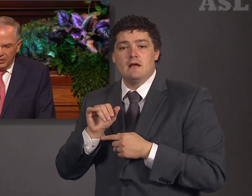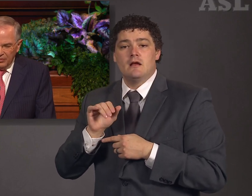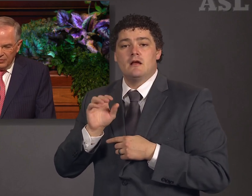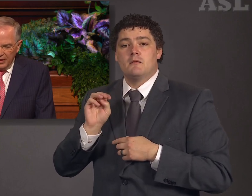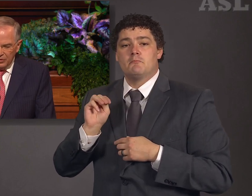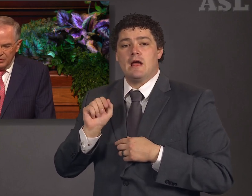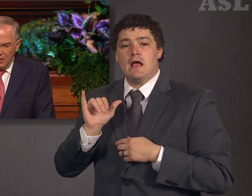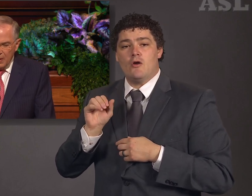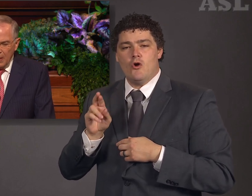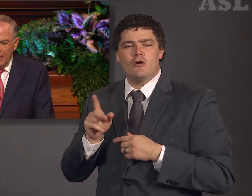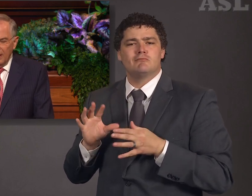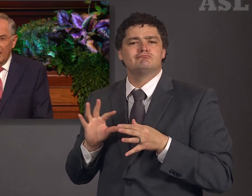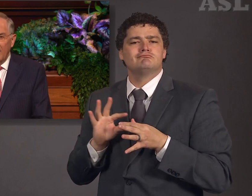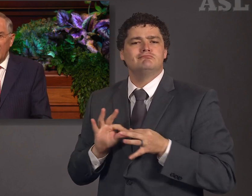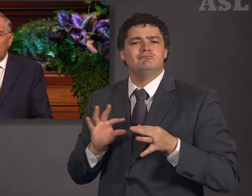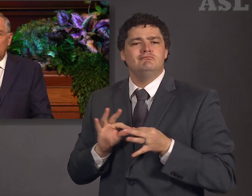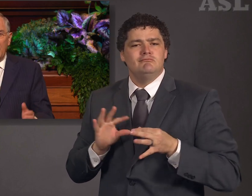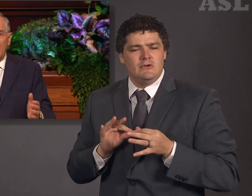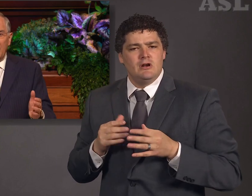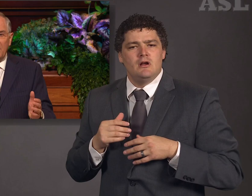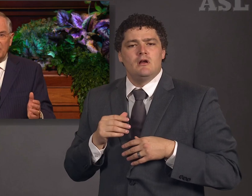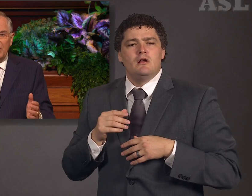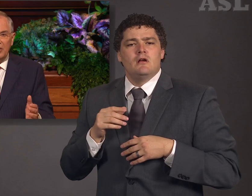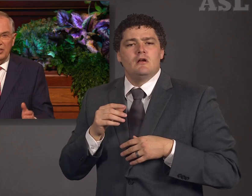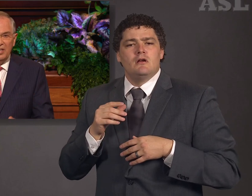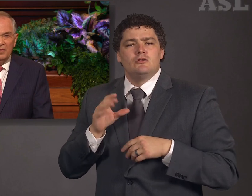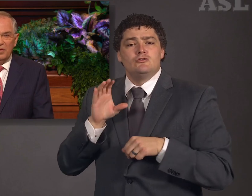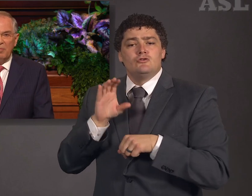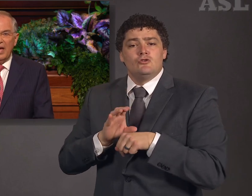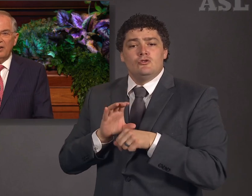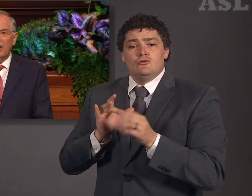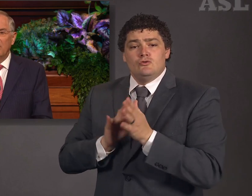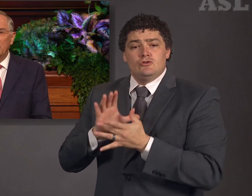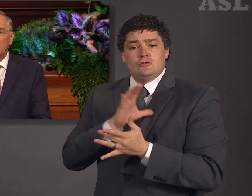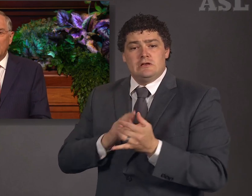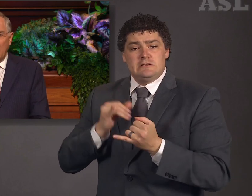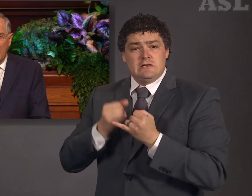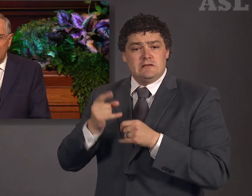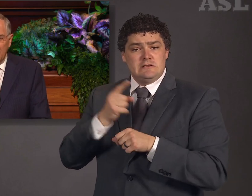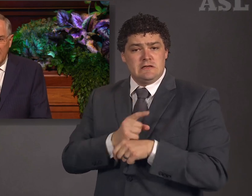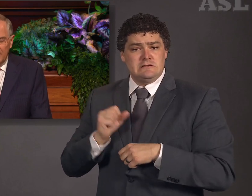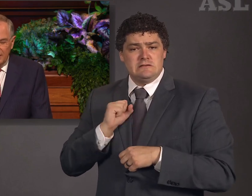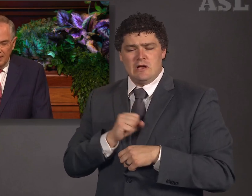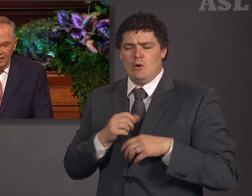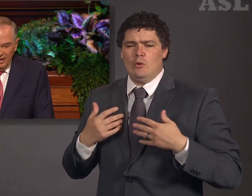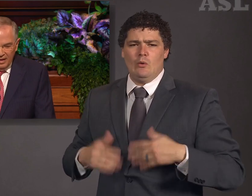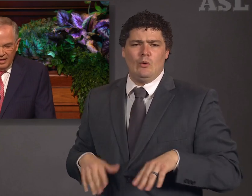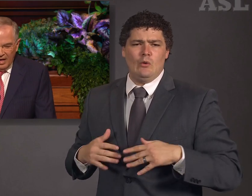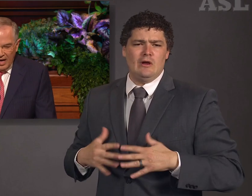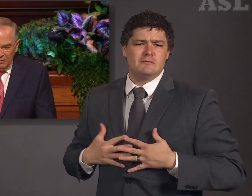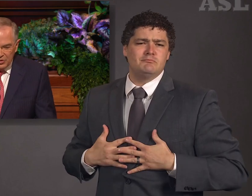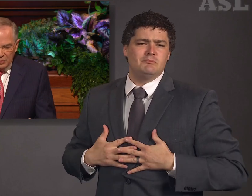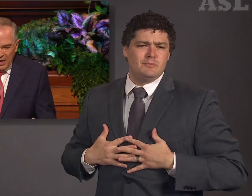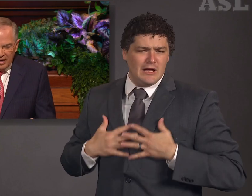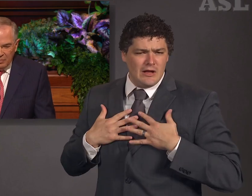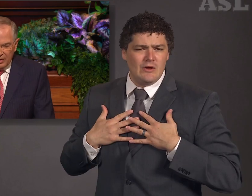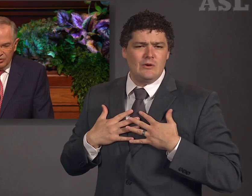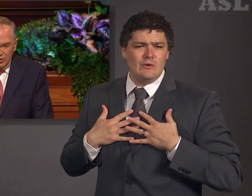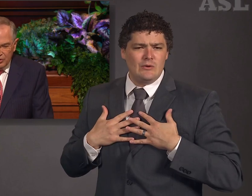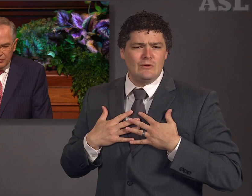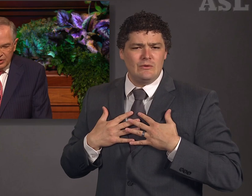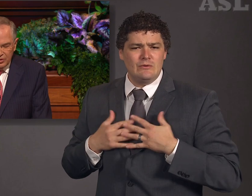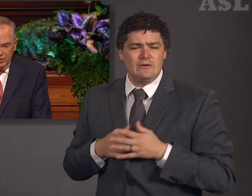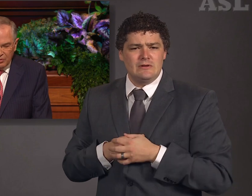and speak French." Speaking of this initiative, the mayor of Mujimai said, "I'm inspired